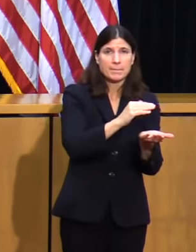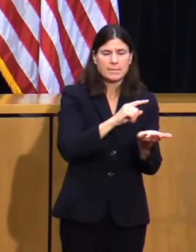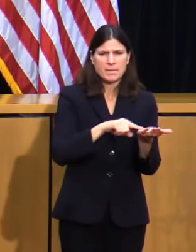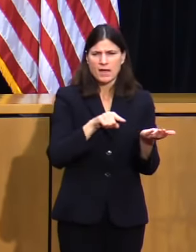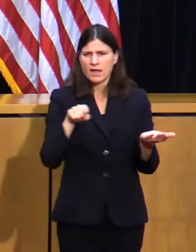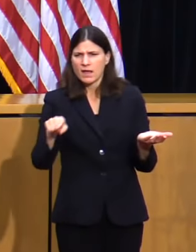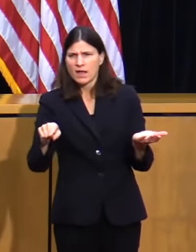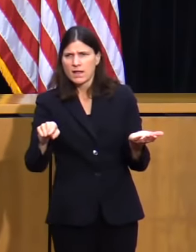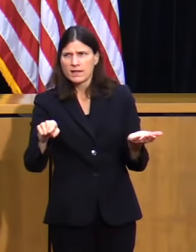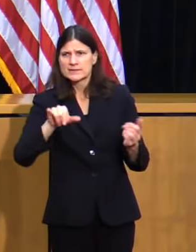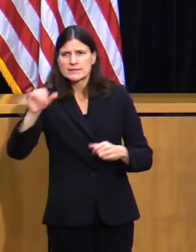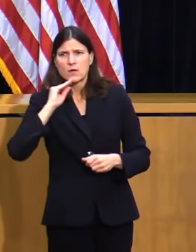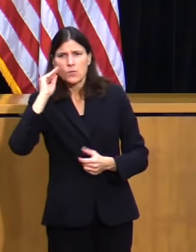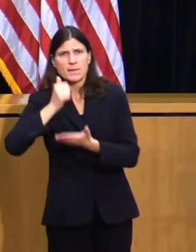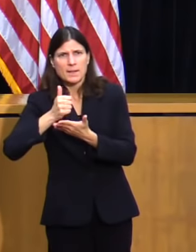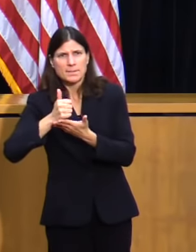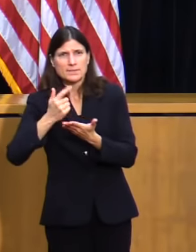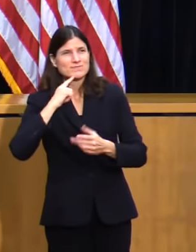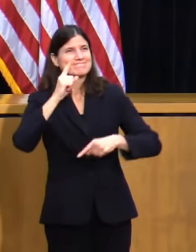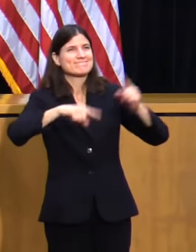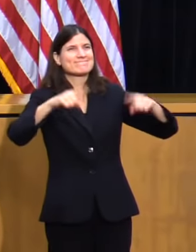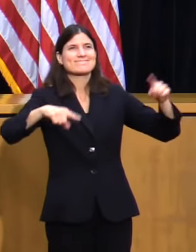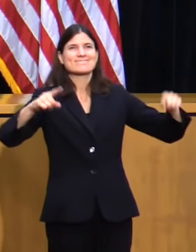is a little more